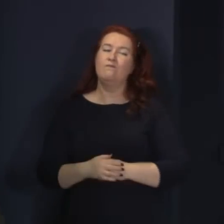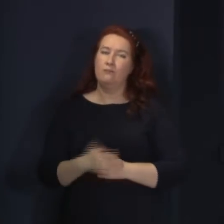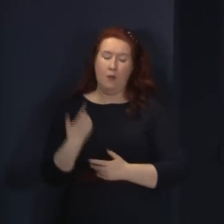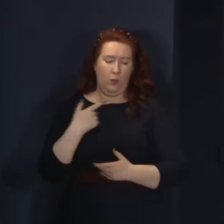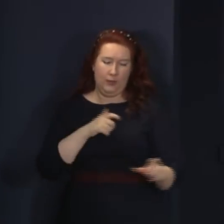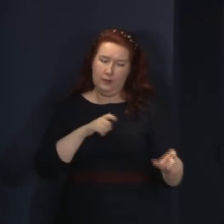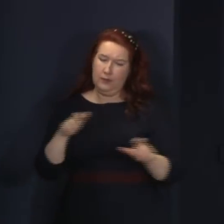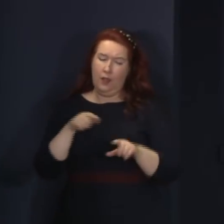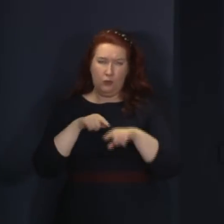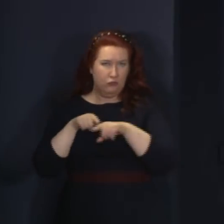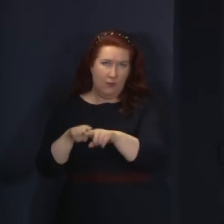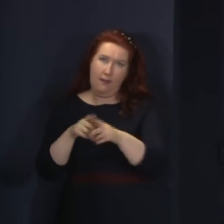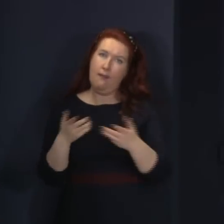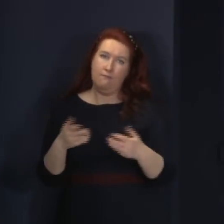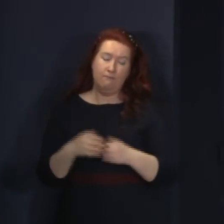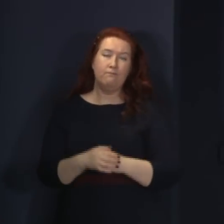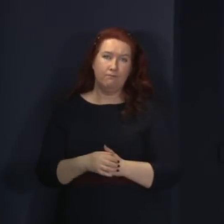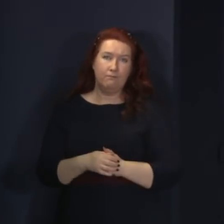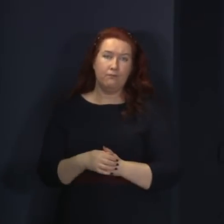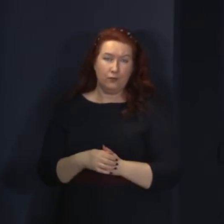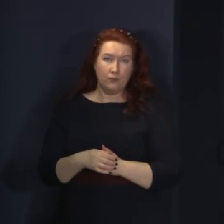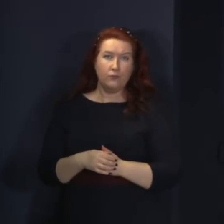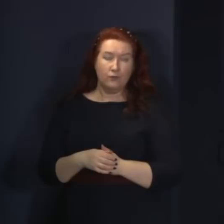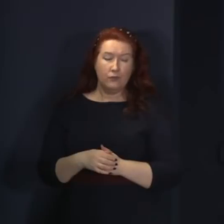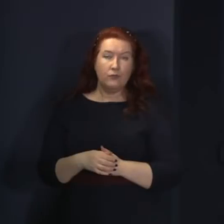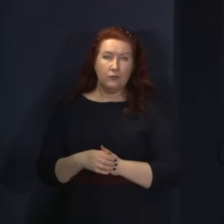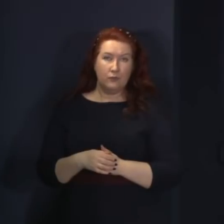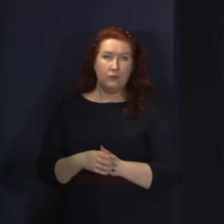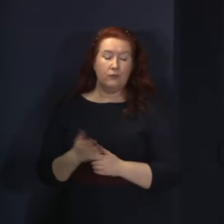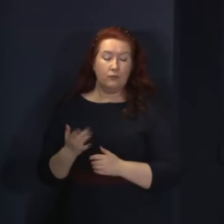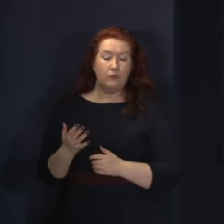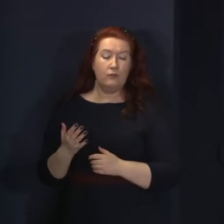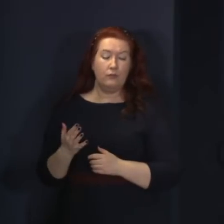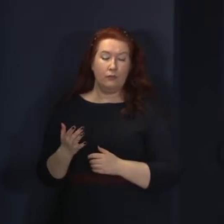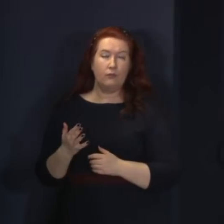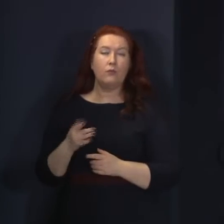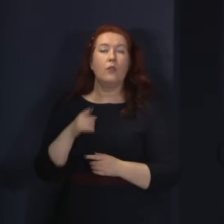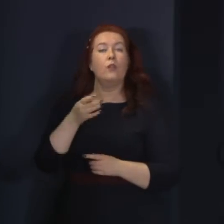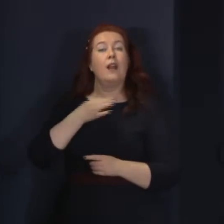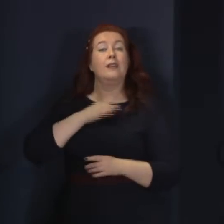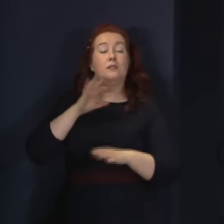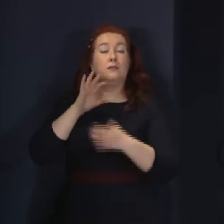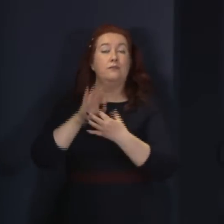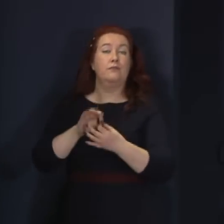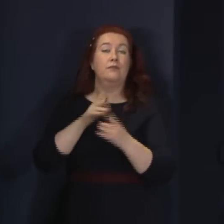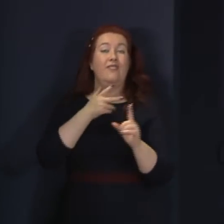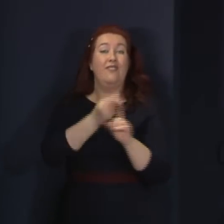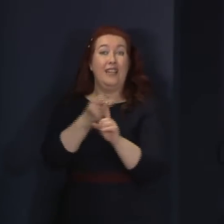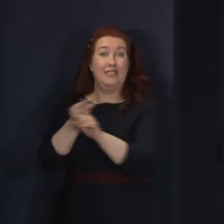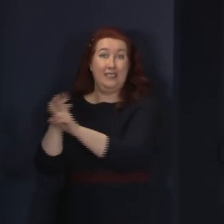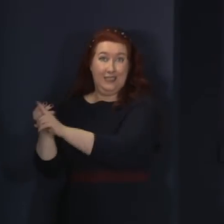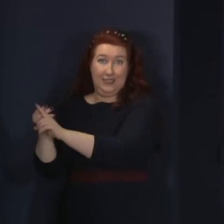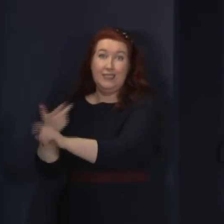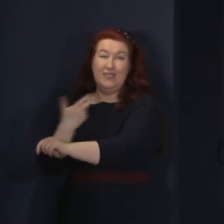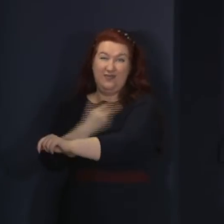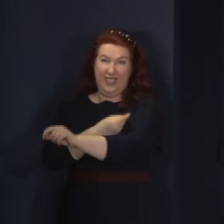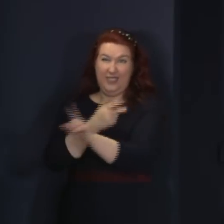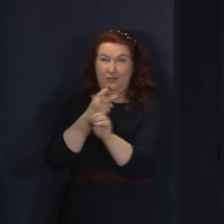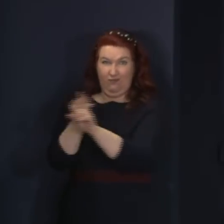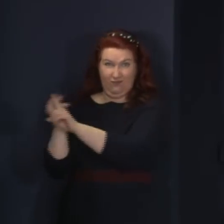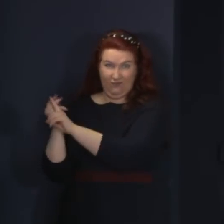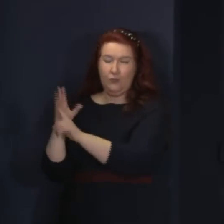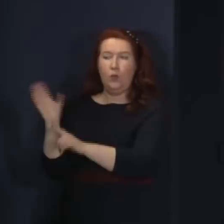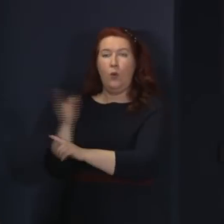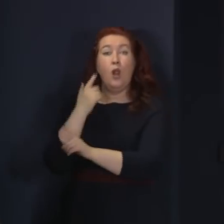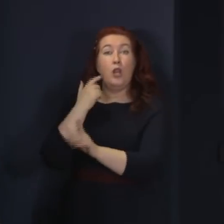track all of it, as I've already said. And in terms of the vaccination that has been put in place to move to those younger